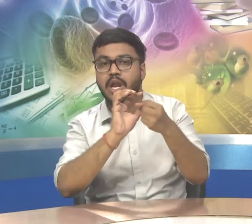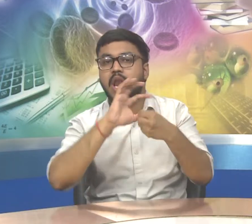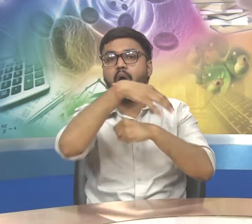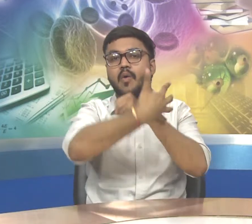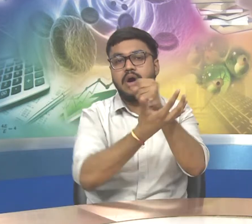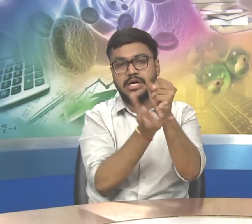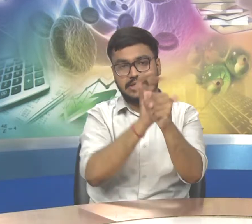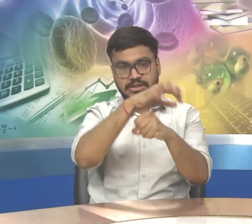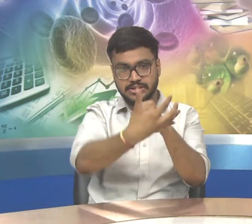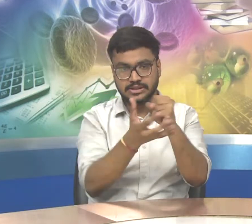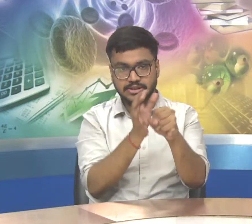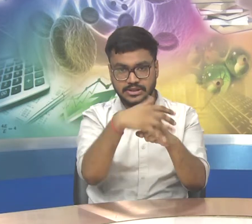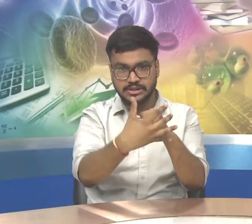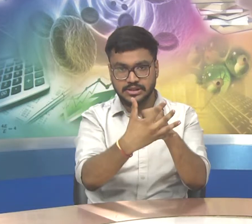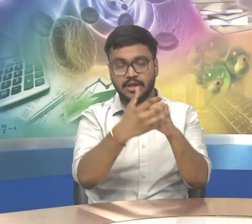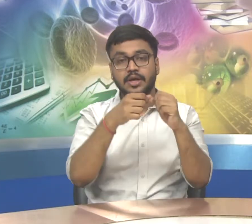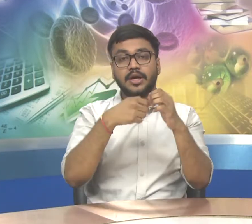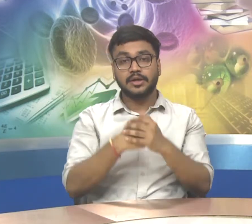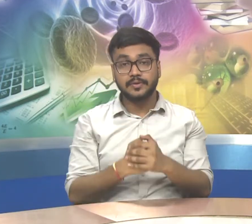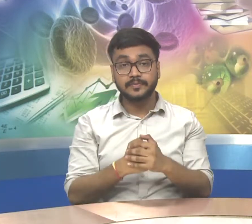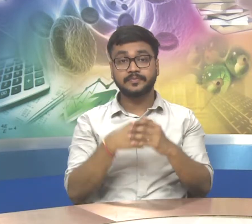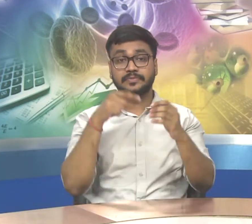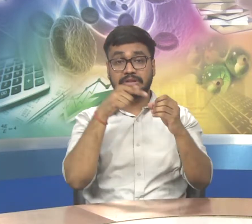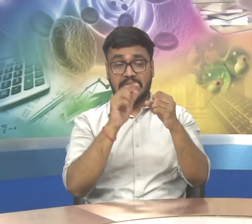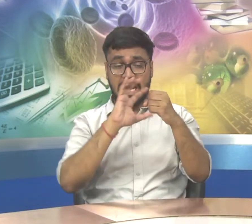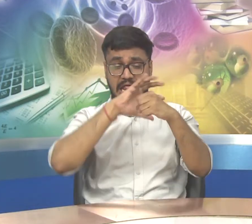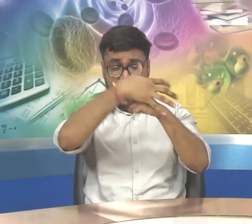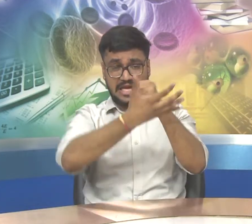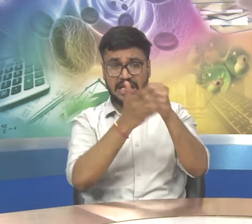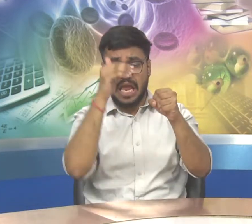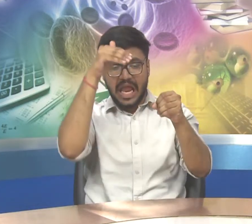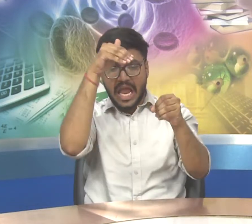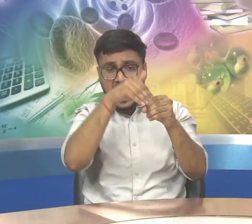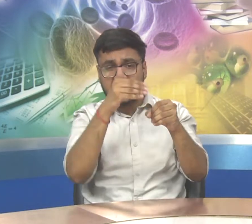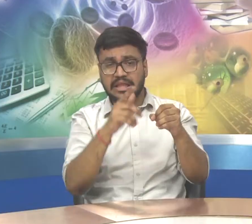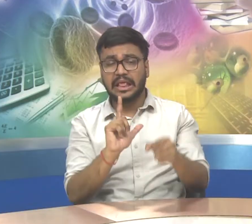Dalton believed that an atom was an invisible particle.